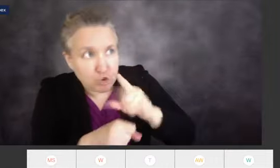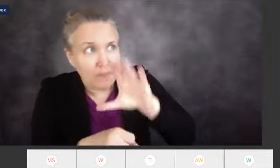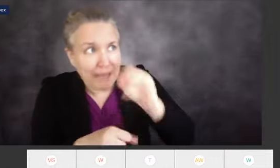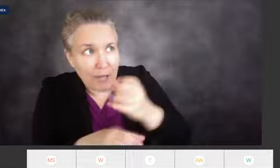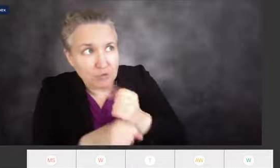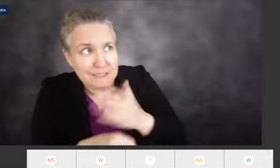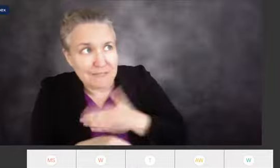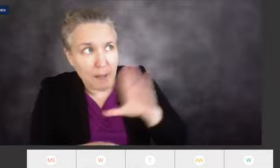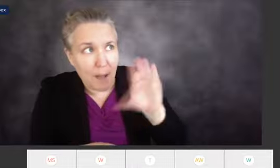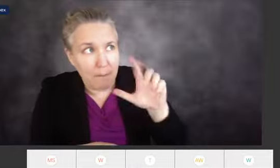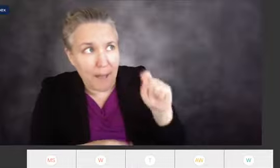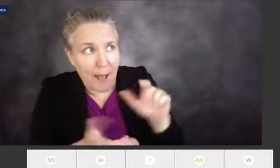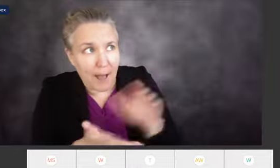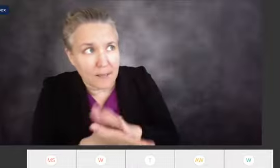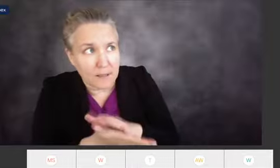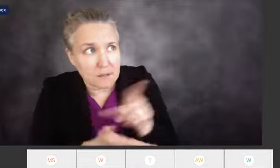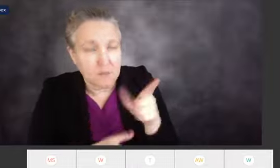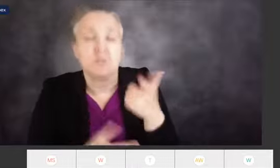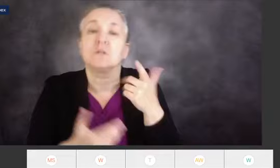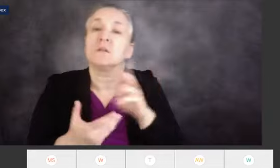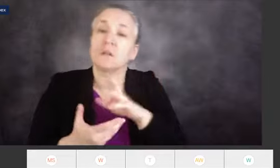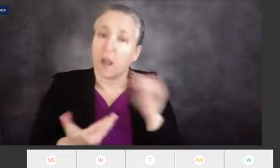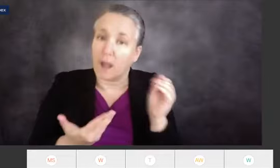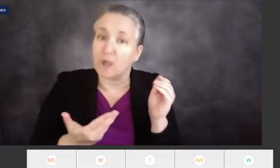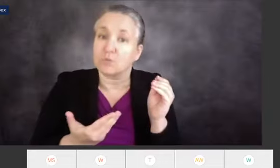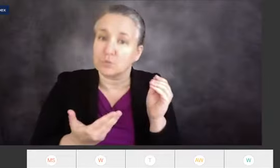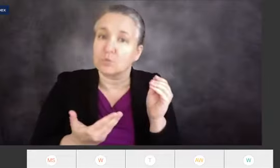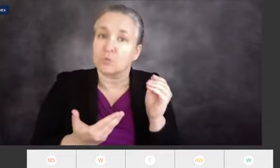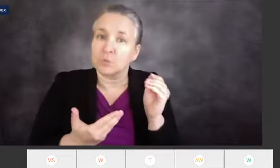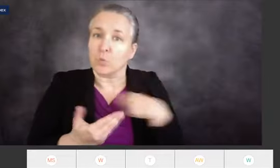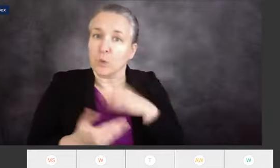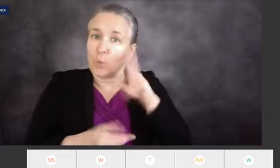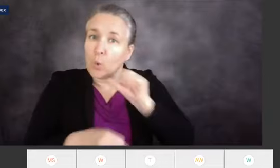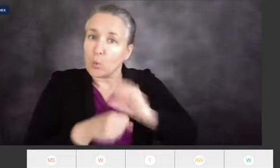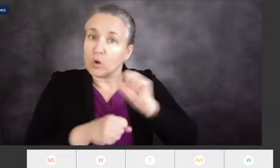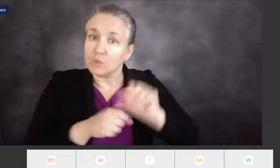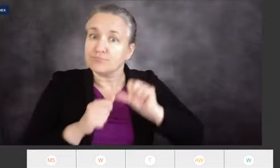ballot. And we will keep working to